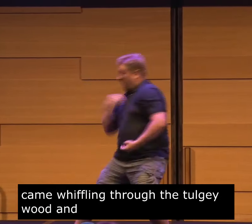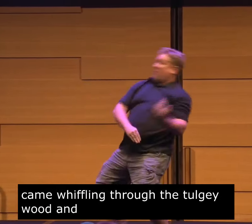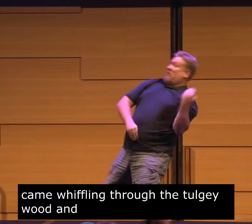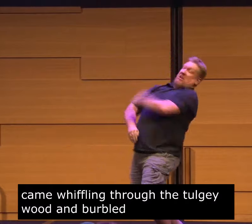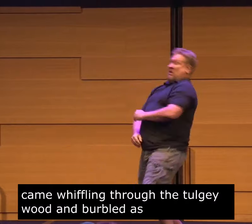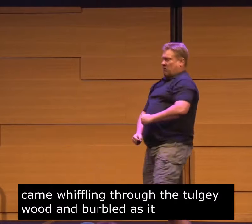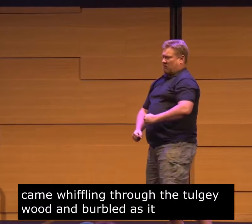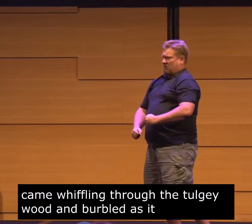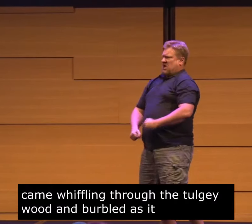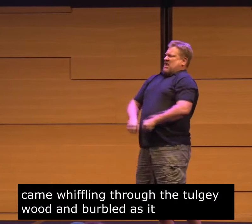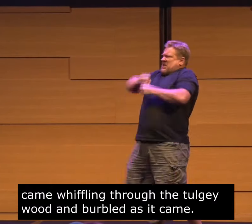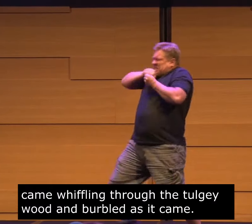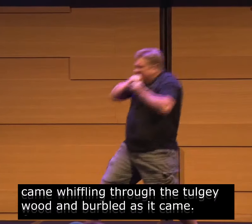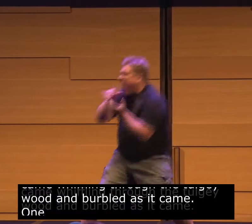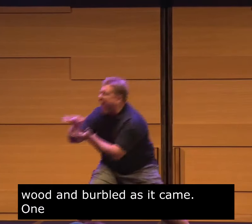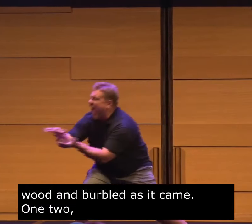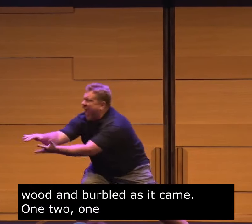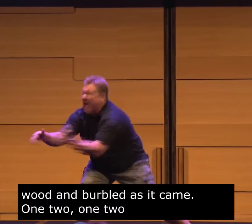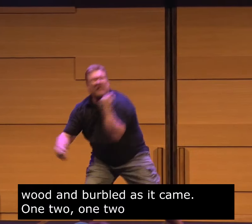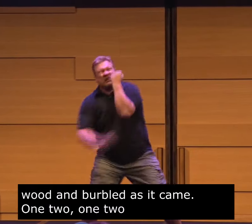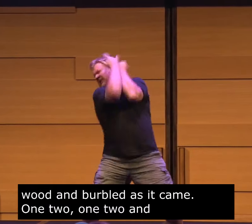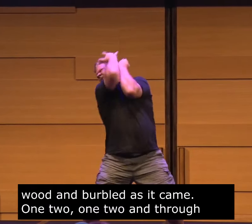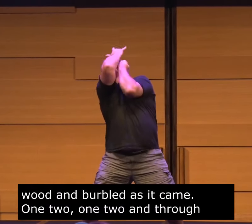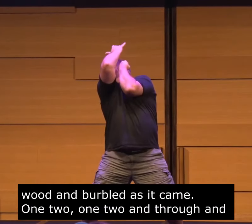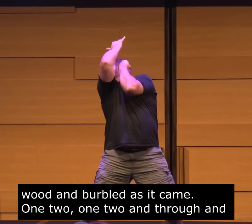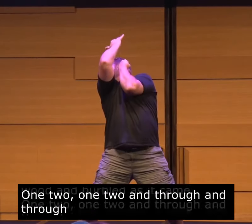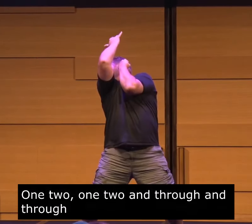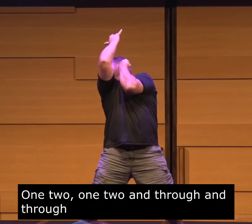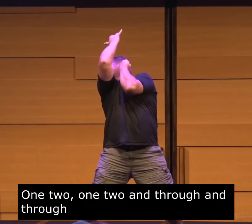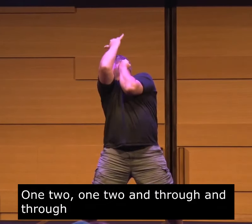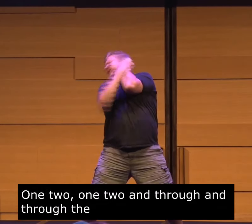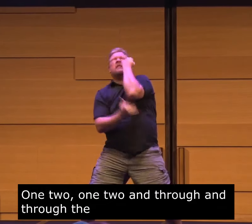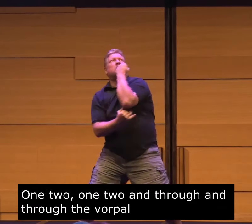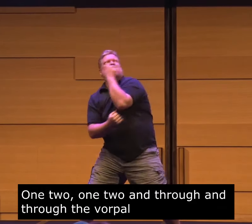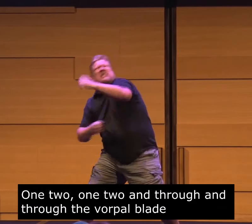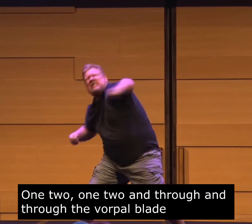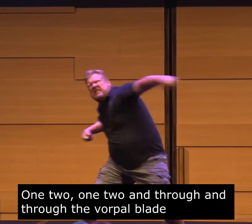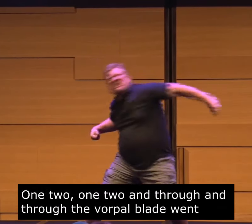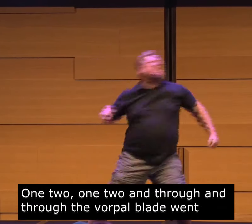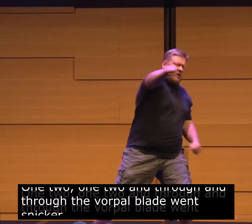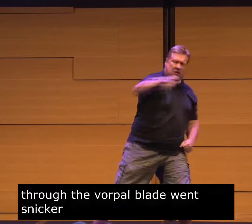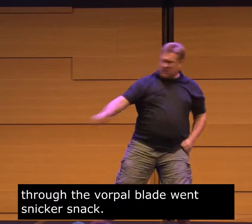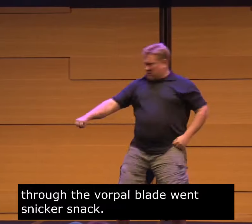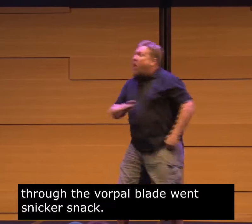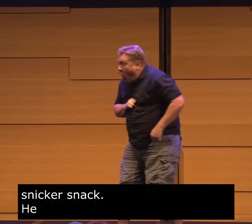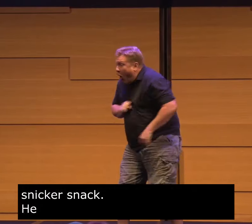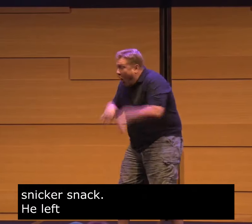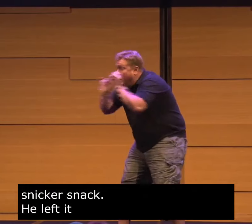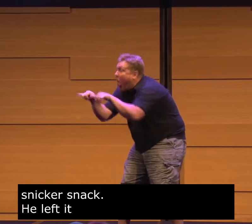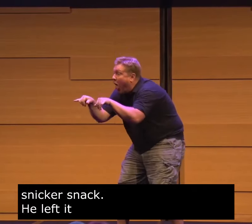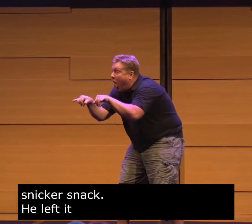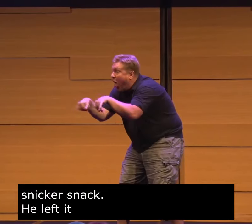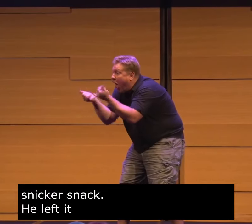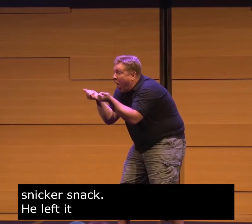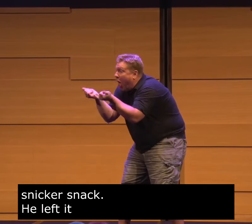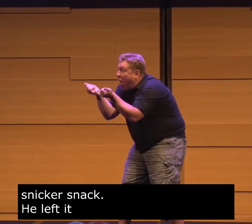1, 2, 1, 2, and through the vorpal blade went snickersnack. He left it dead, and with his